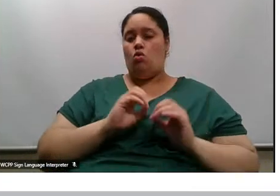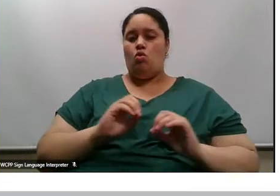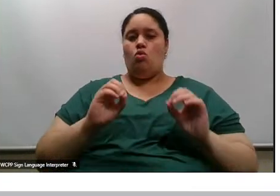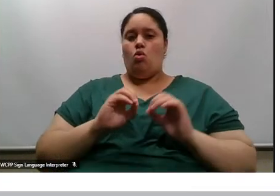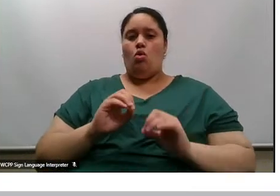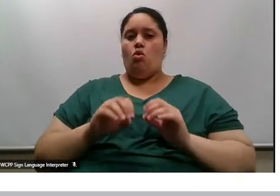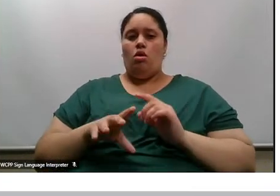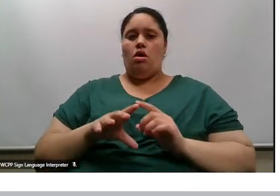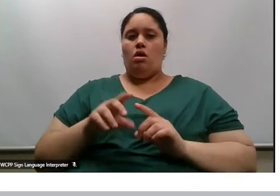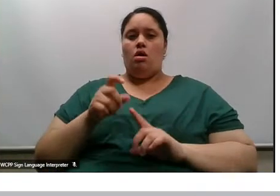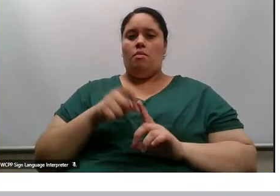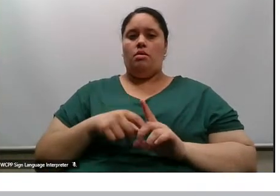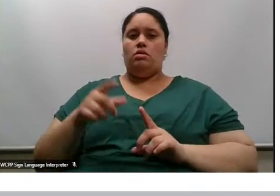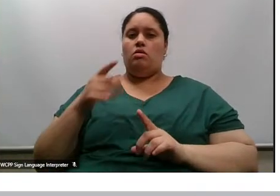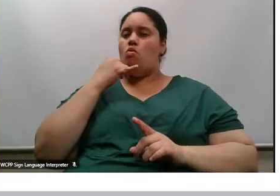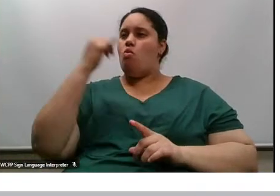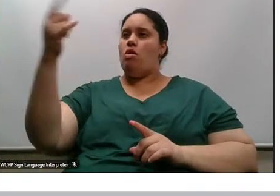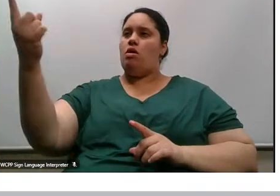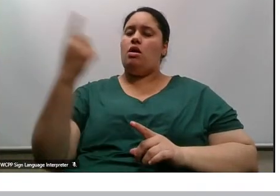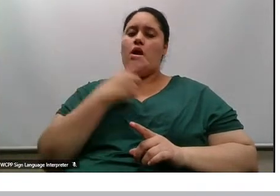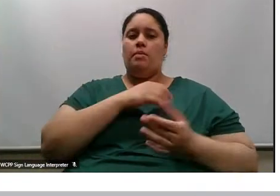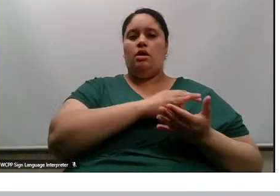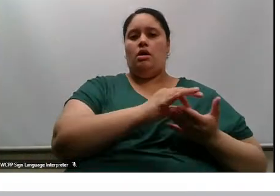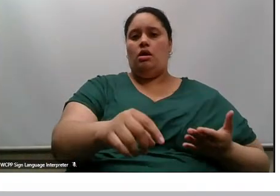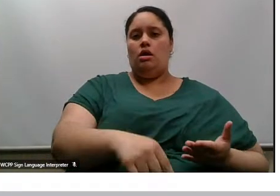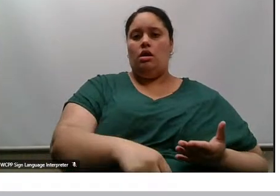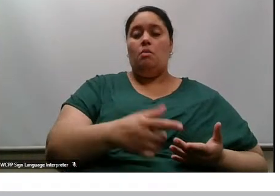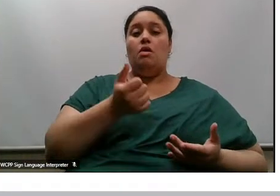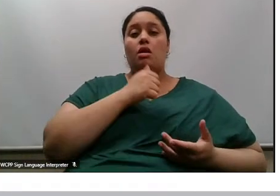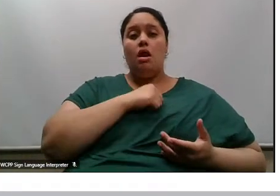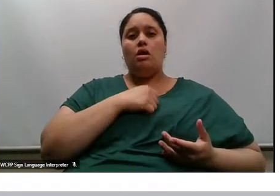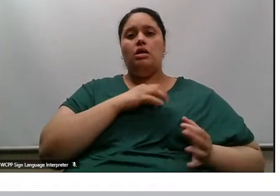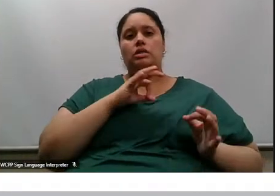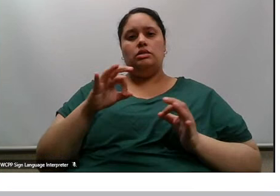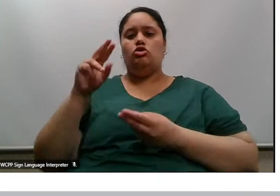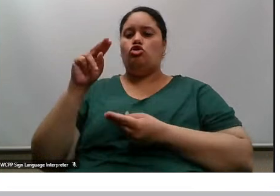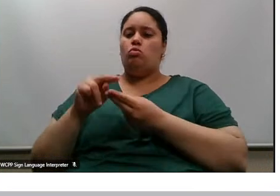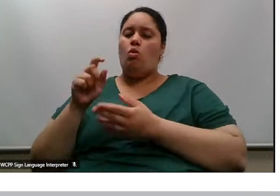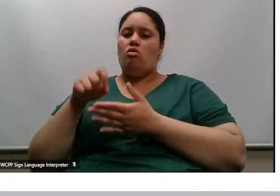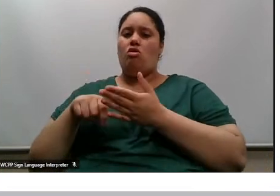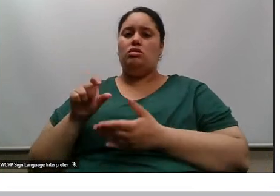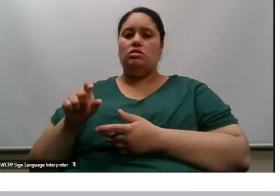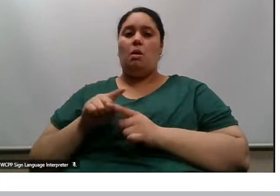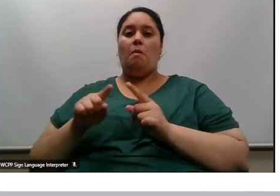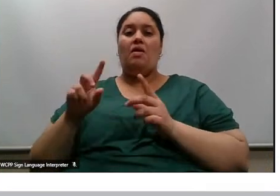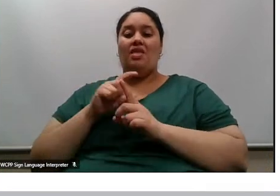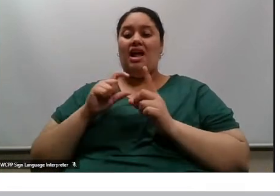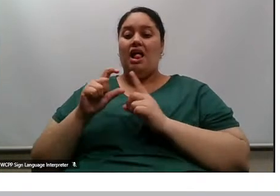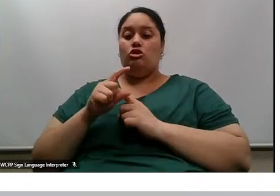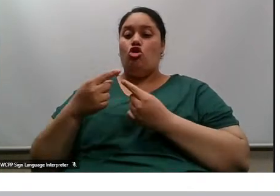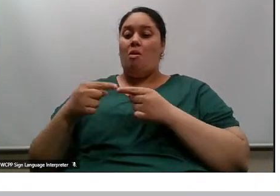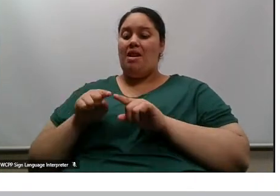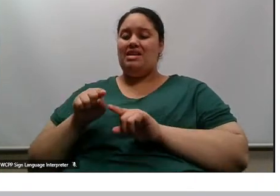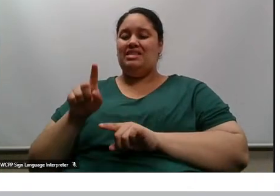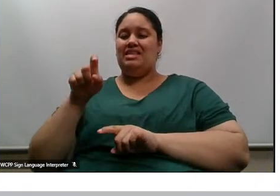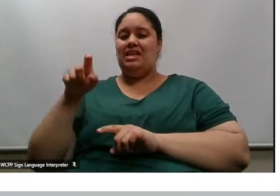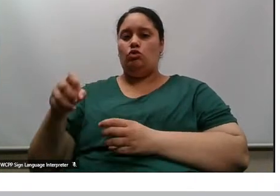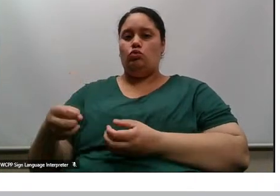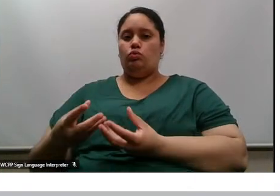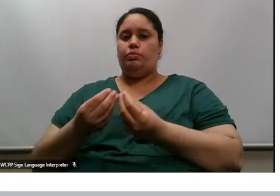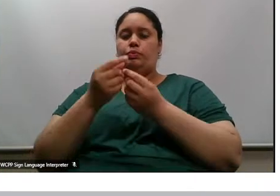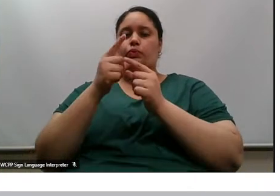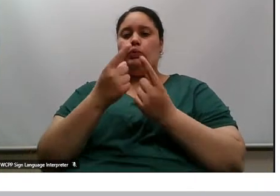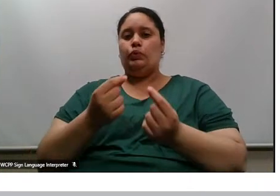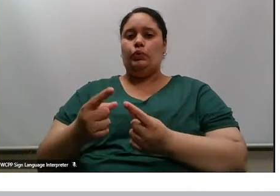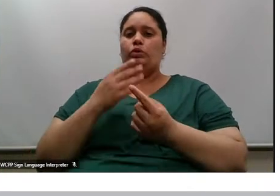phone and said, come and clean this. And we're fortunate that it occurred with a small amount. But the culture of compliance needs to be instilled. We need to